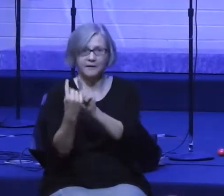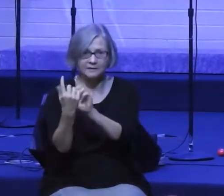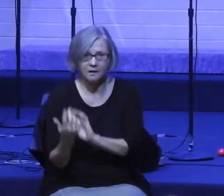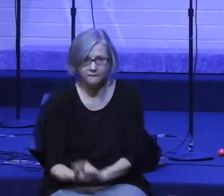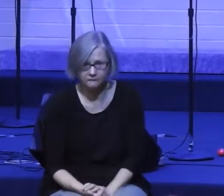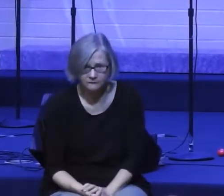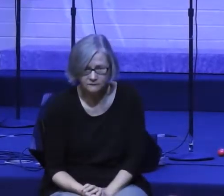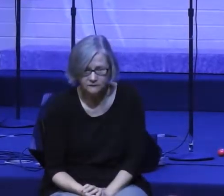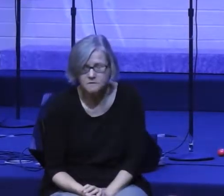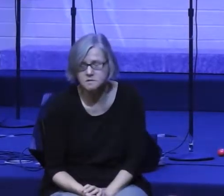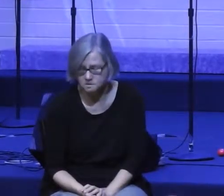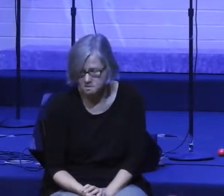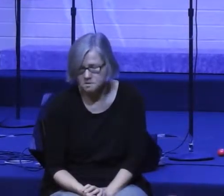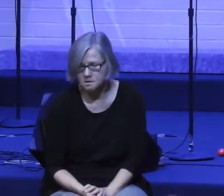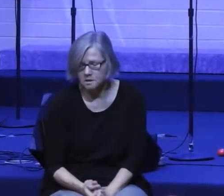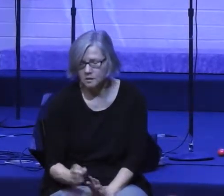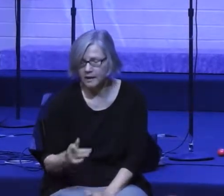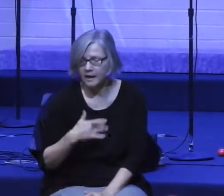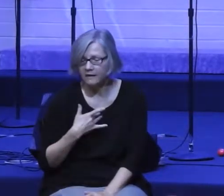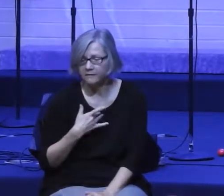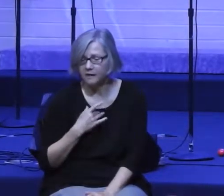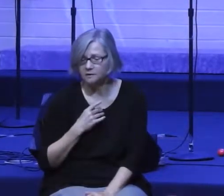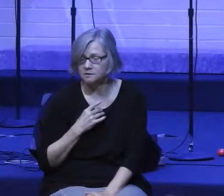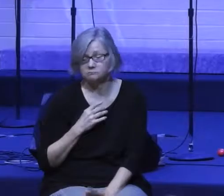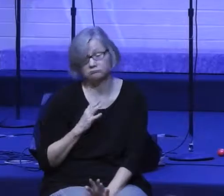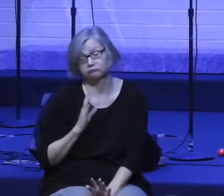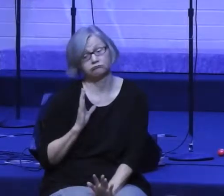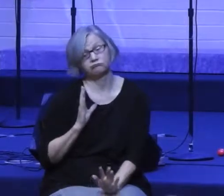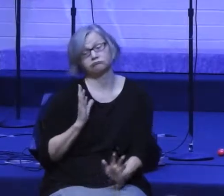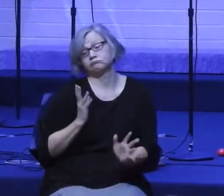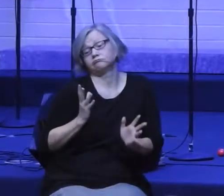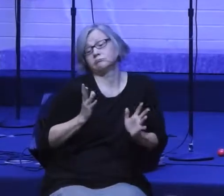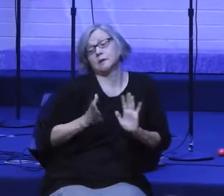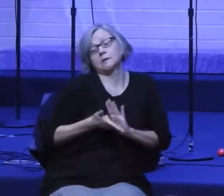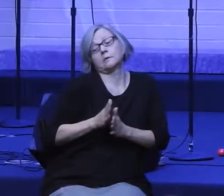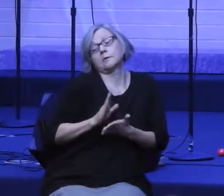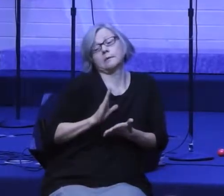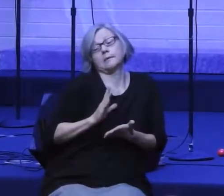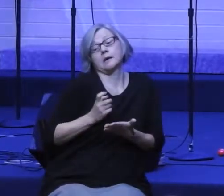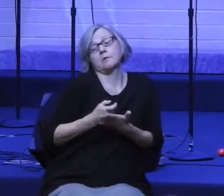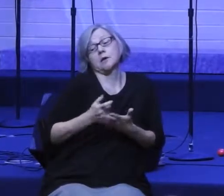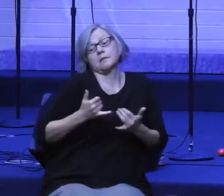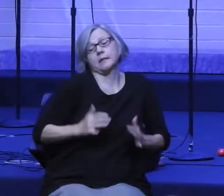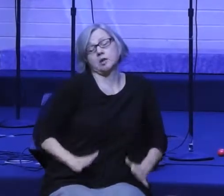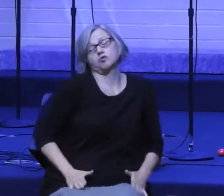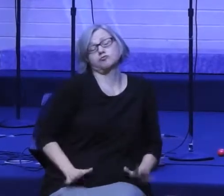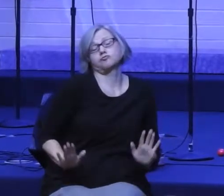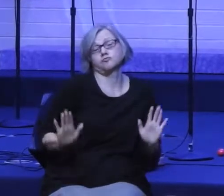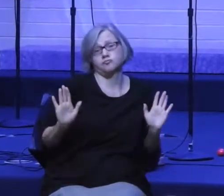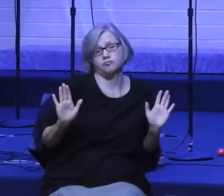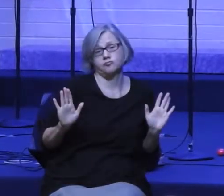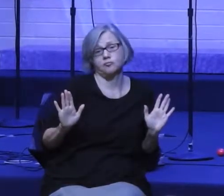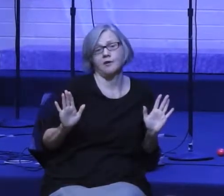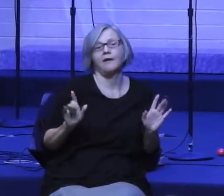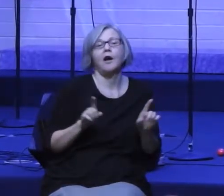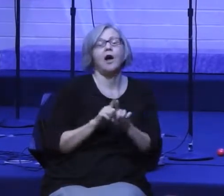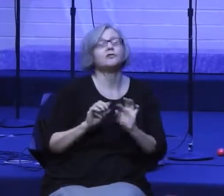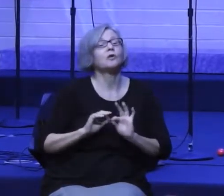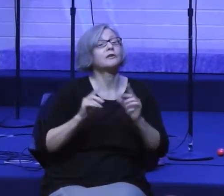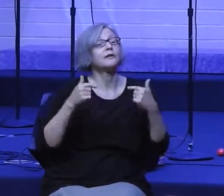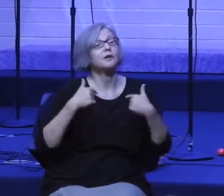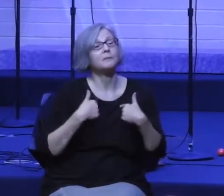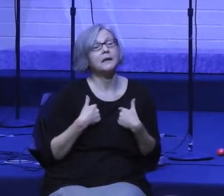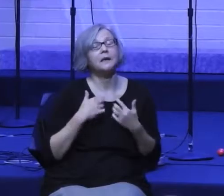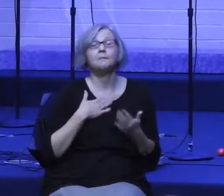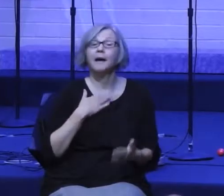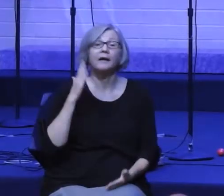in practice. And Andrew Downing hit the puck between my legs and in 3 seconds scored a goal